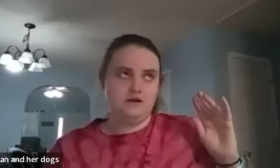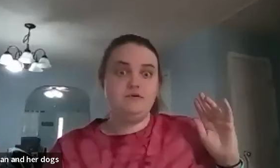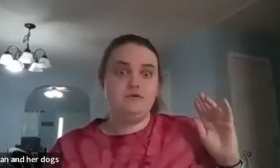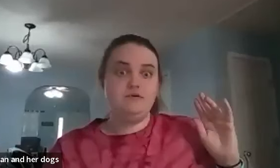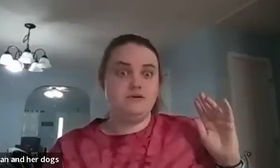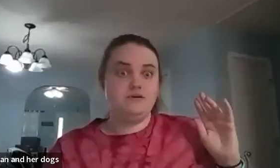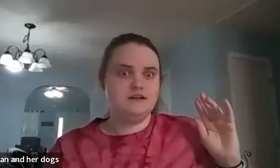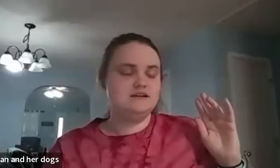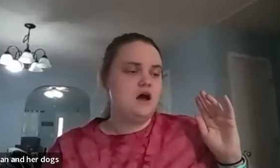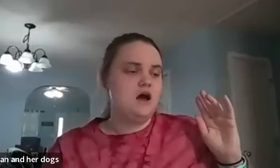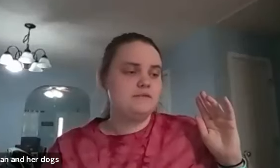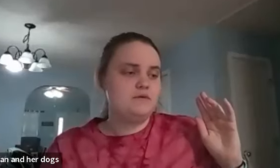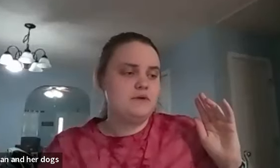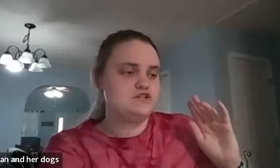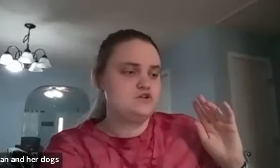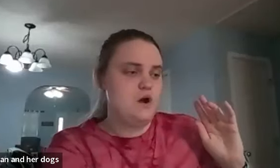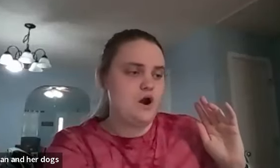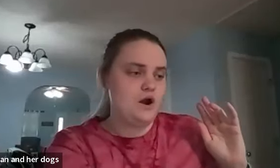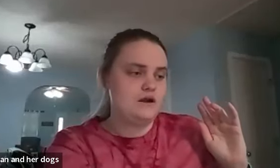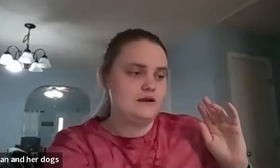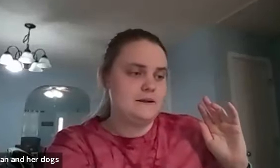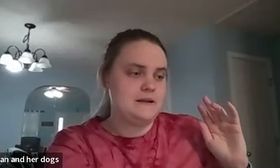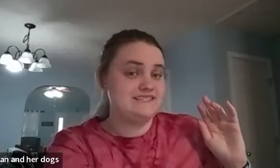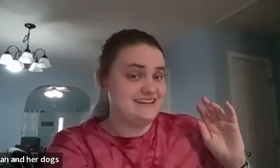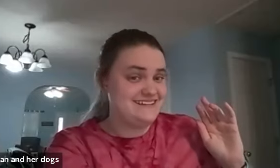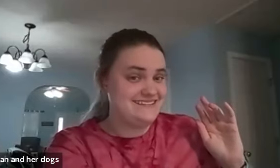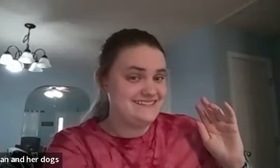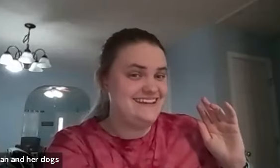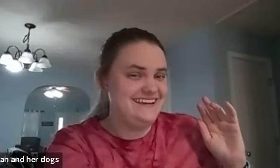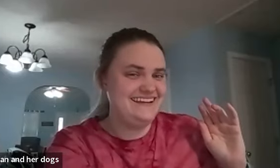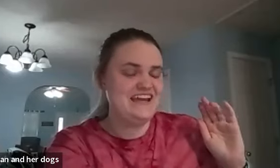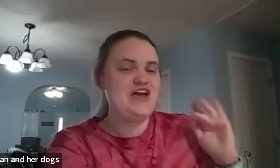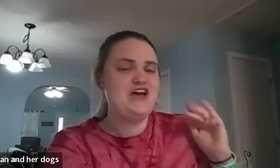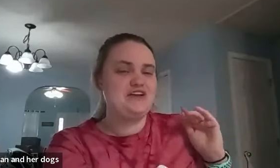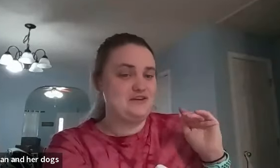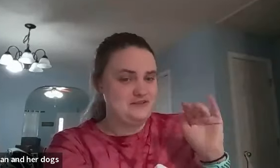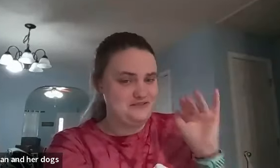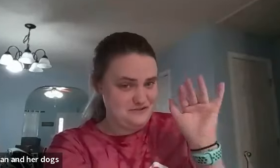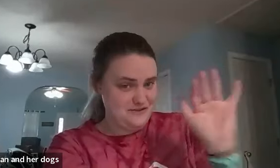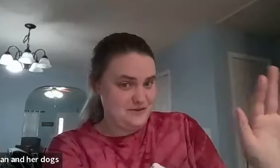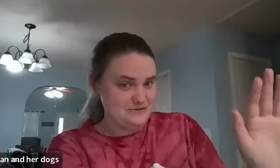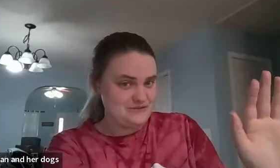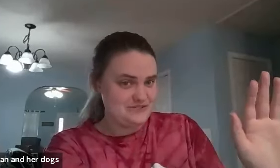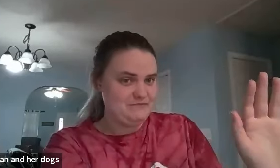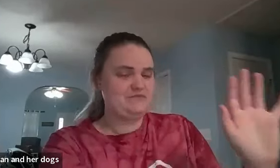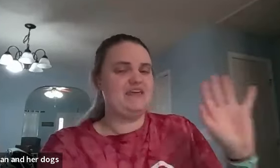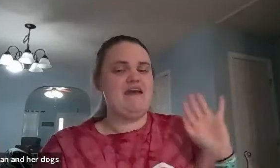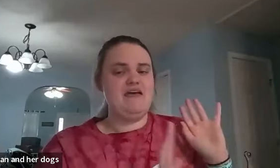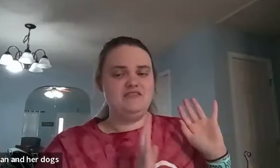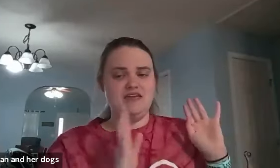through a lot. Go back to our seconds, go through those, and then